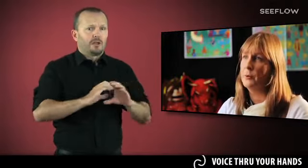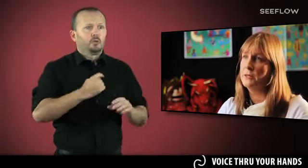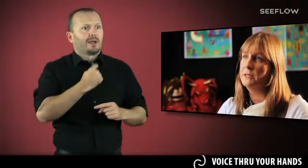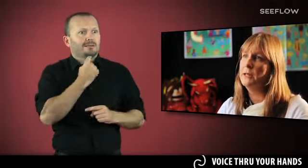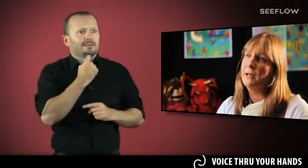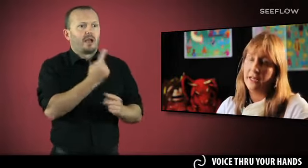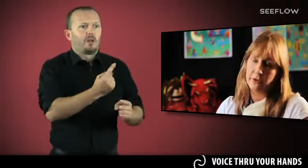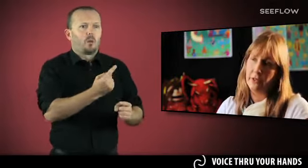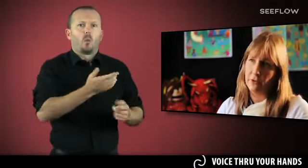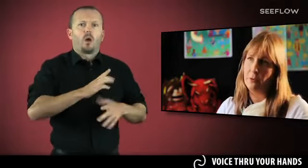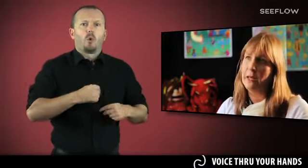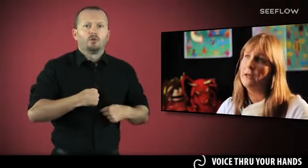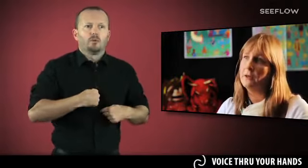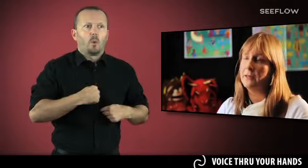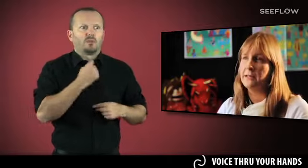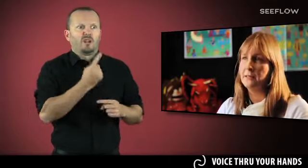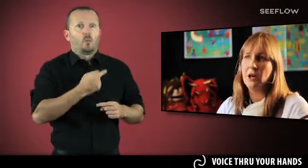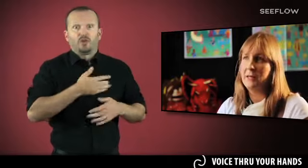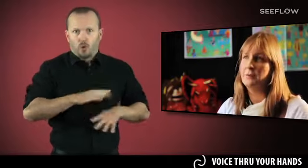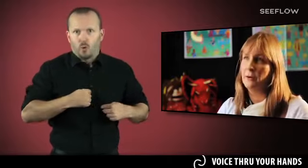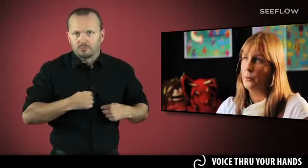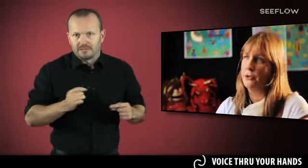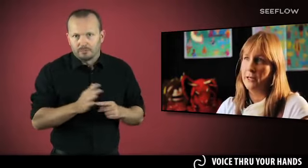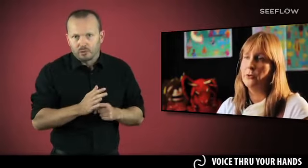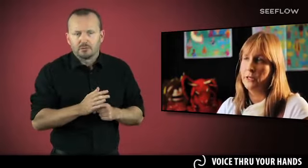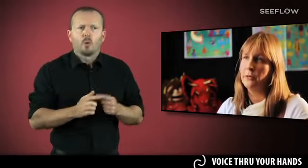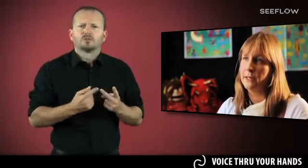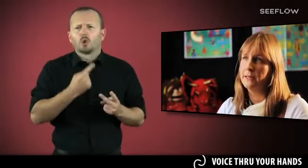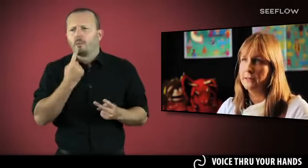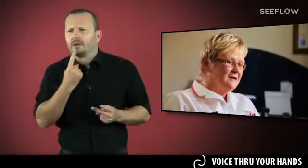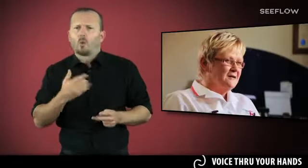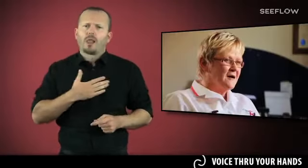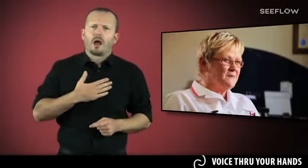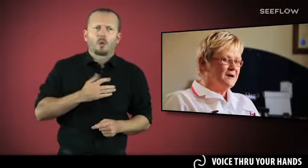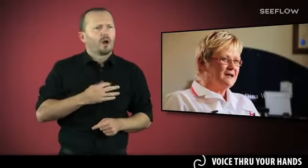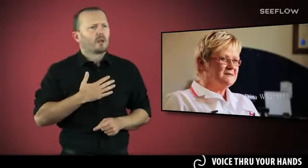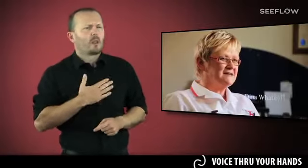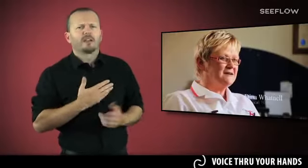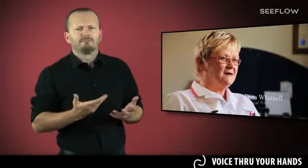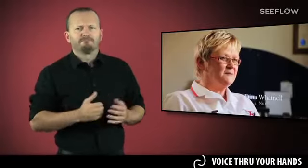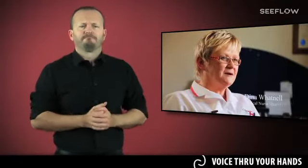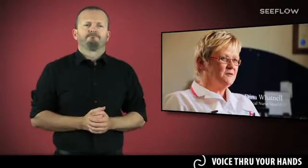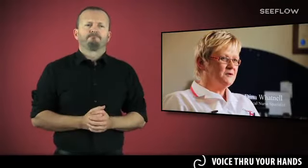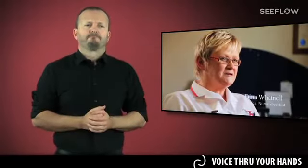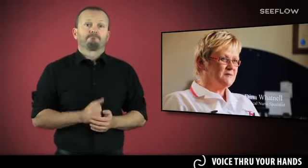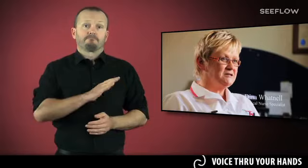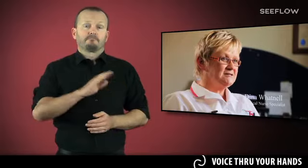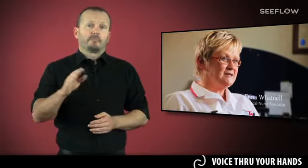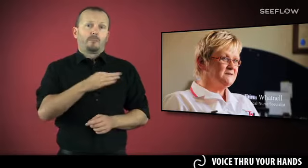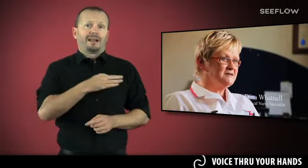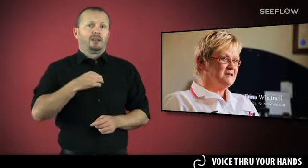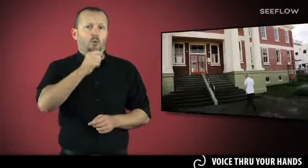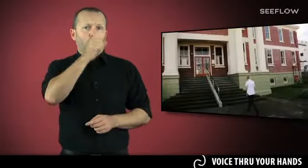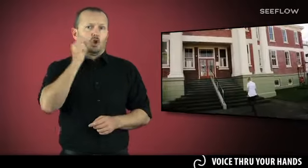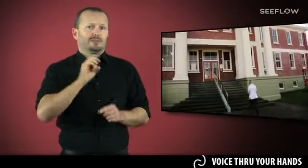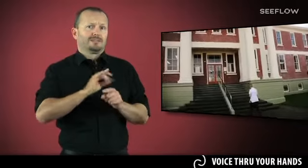really important, and also give your opinion on things and comment about what you like or don't like. Hi, my name is Dina and I'm the Clinical Nurse Specialist